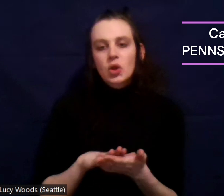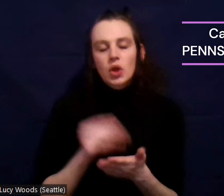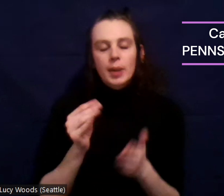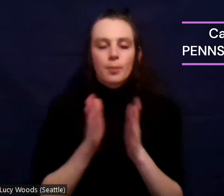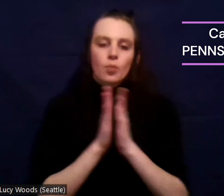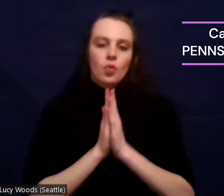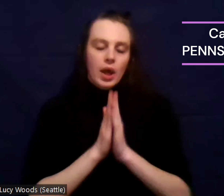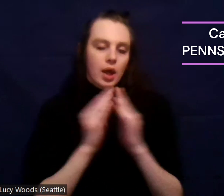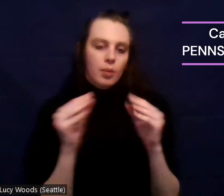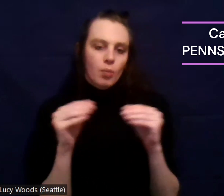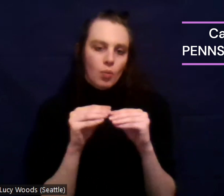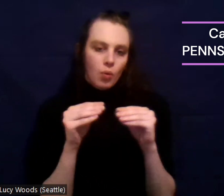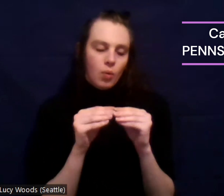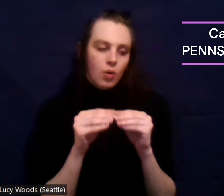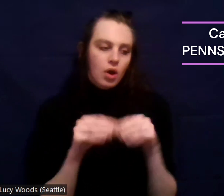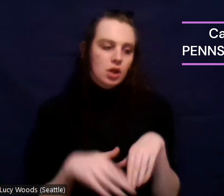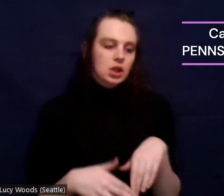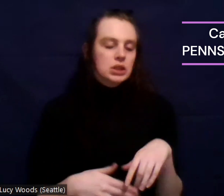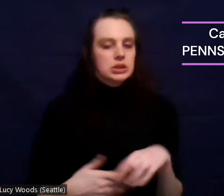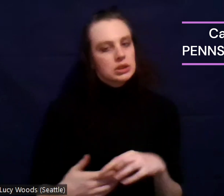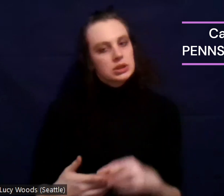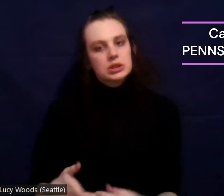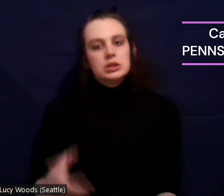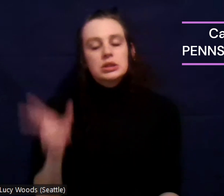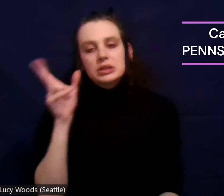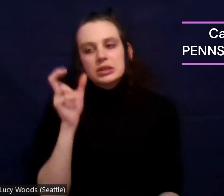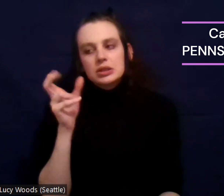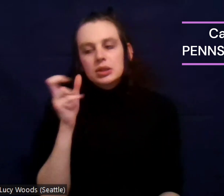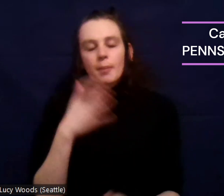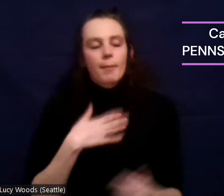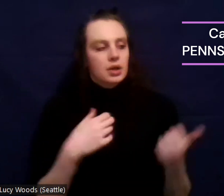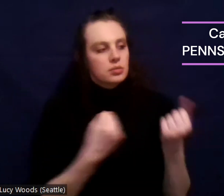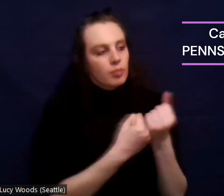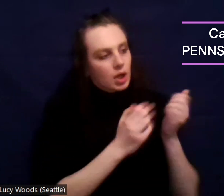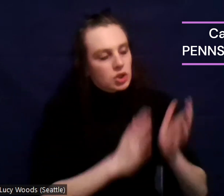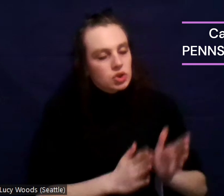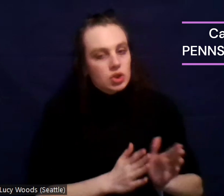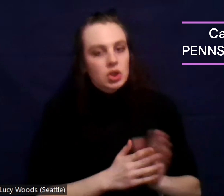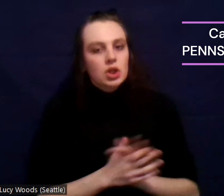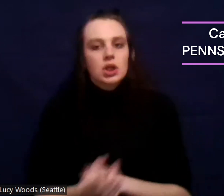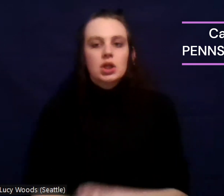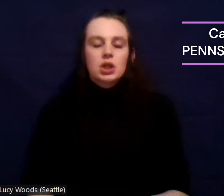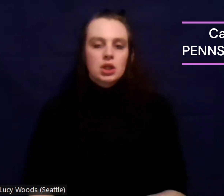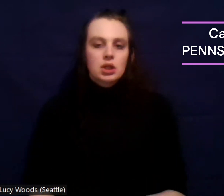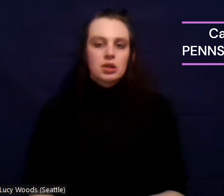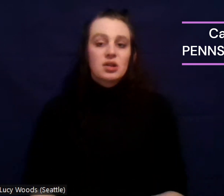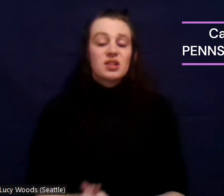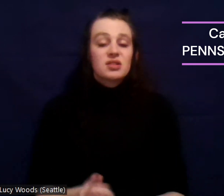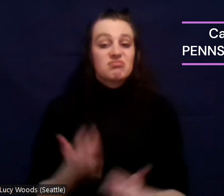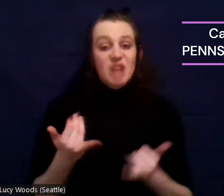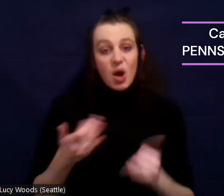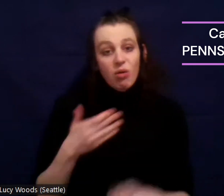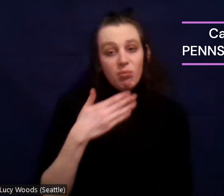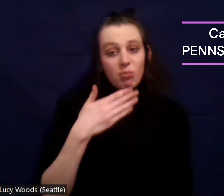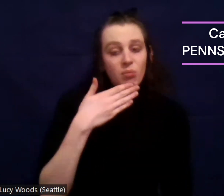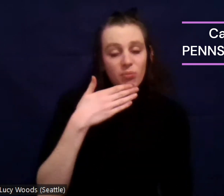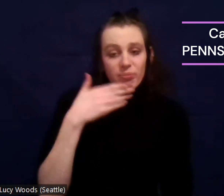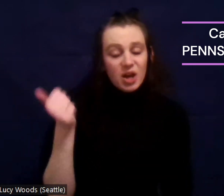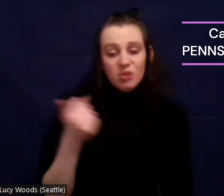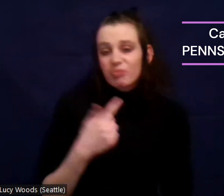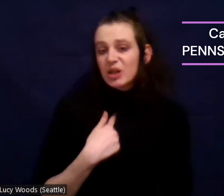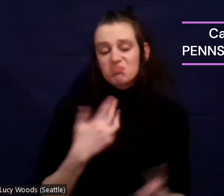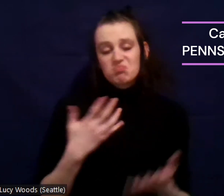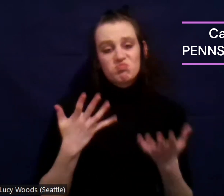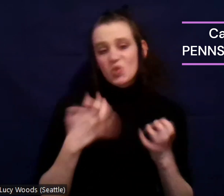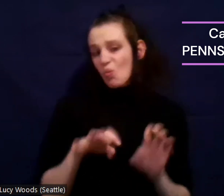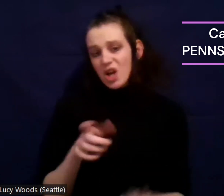more, and, listen to my sponsor. And it's much better now that I don't have the desire to drink.